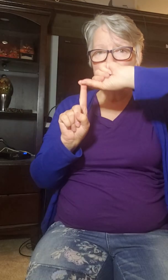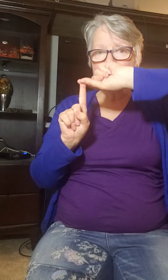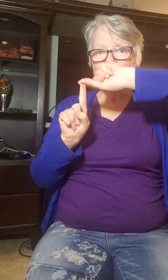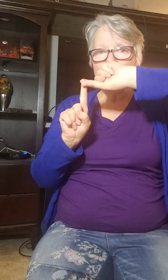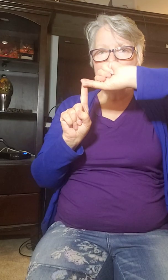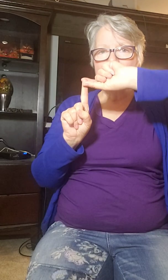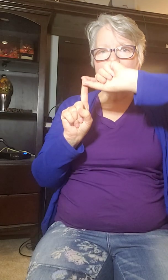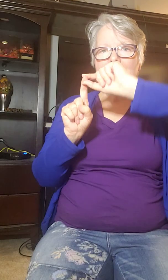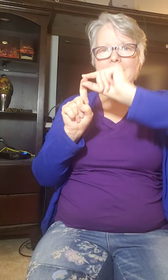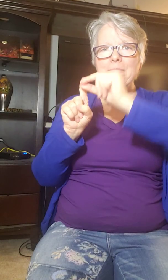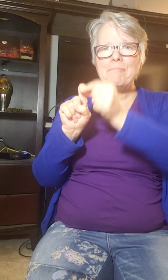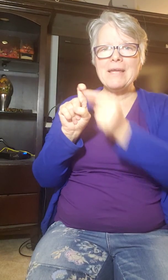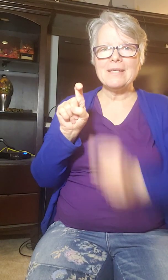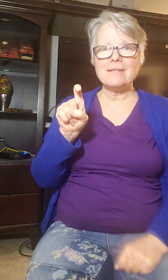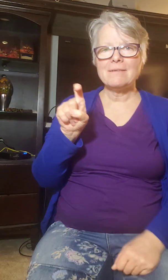Pointer up. Bend it.